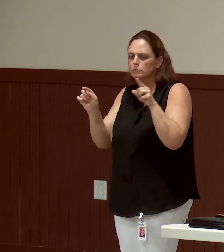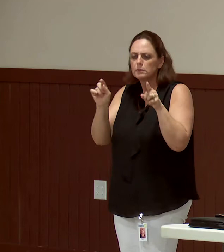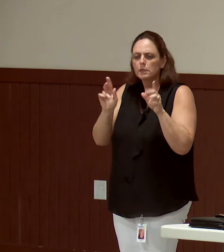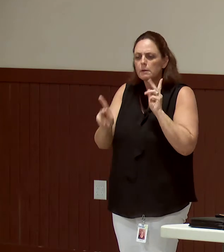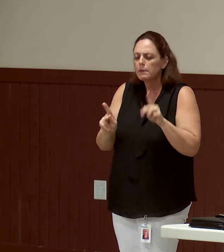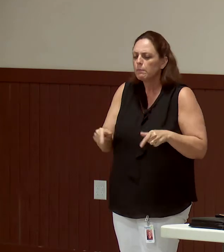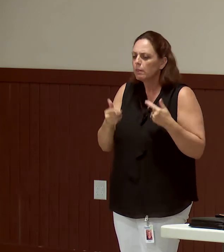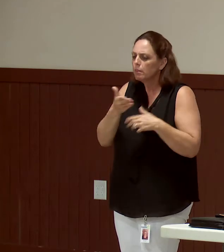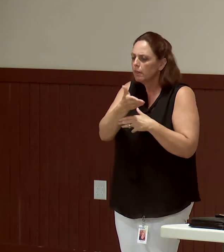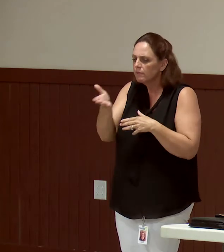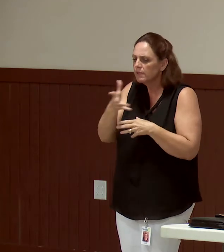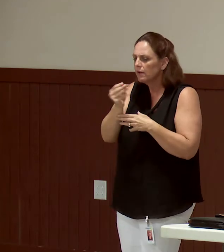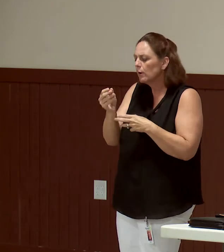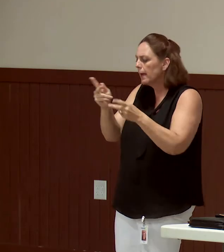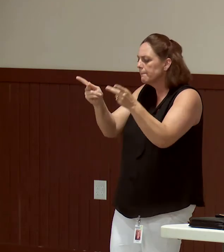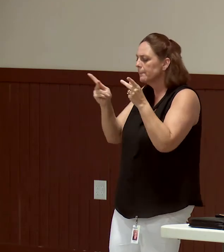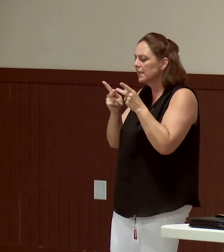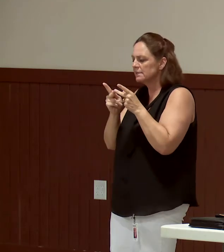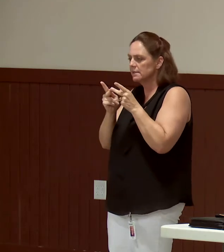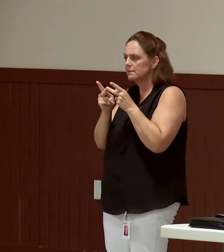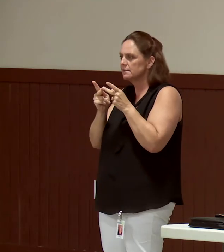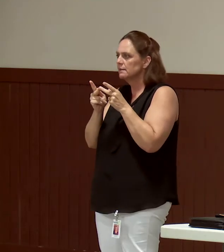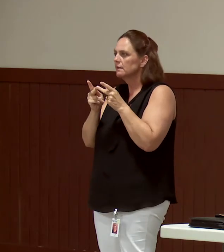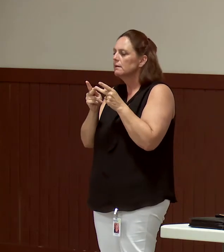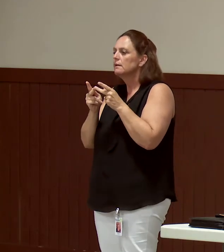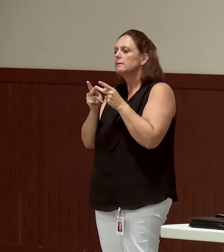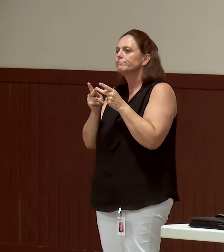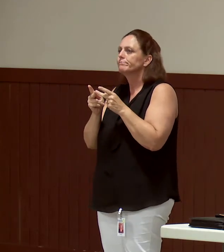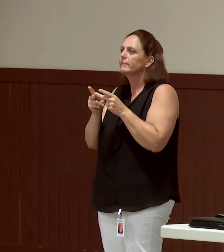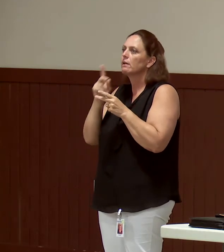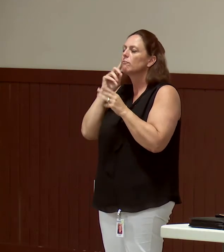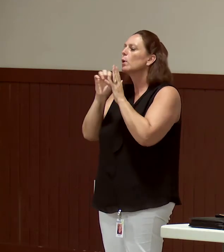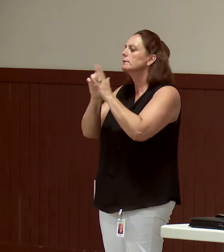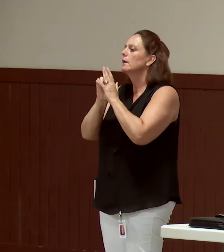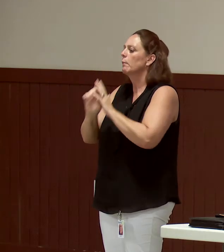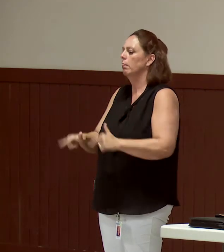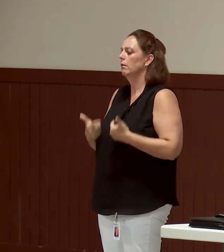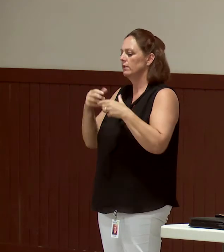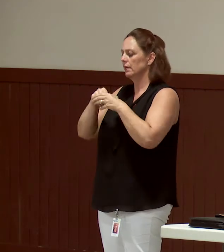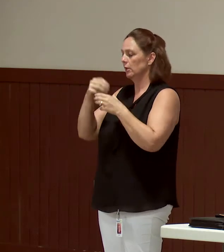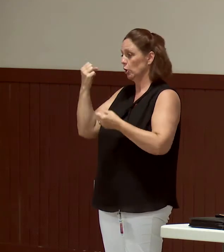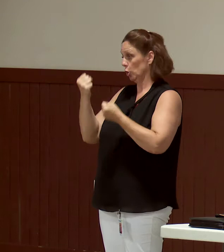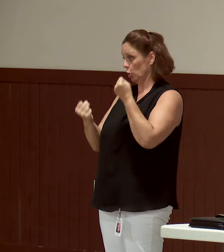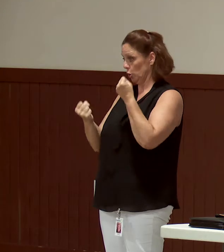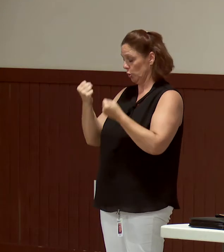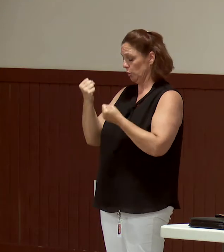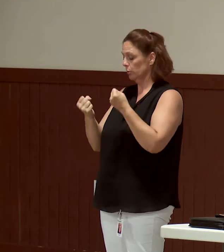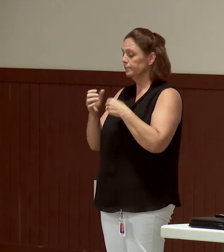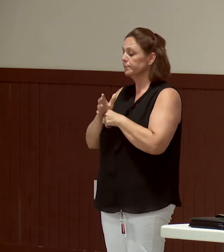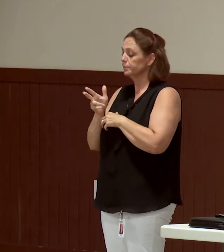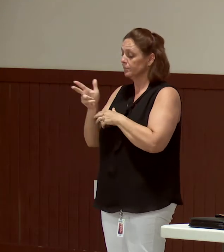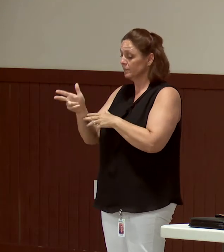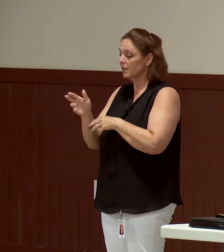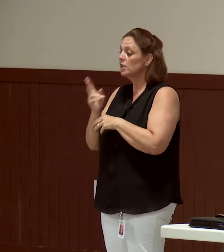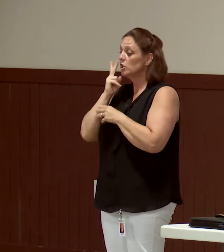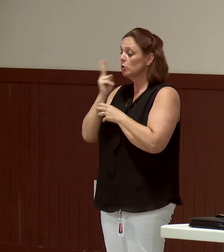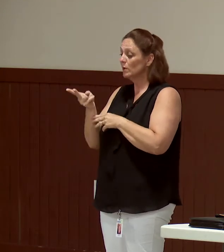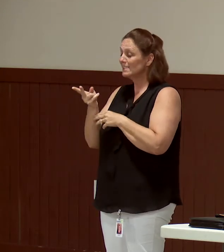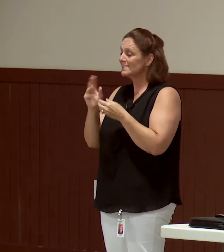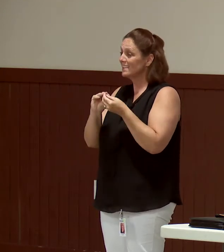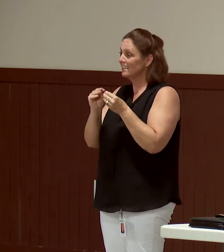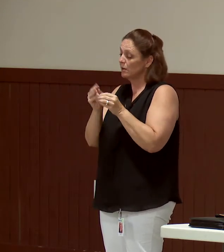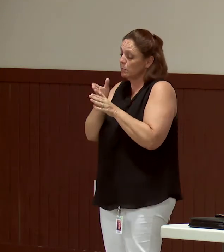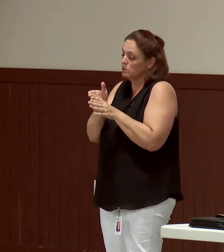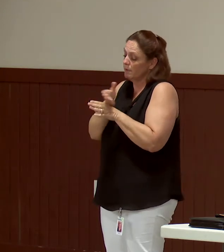that are living in places not meant for habitation, like cars. So you can see that pre-pandemic, the numbers would fluctuate between